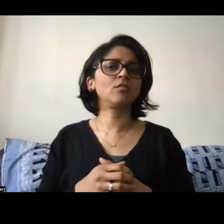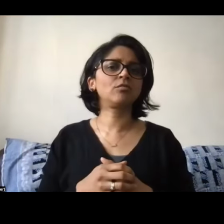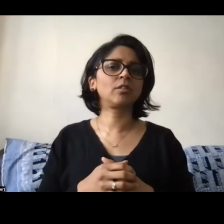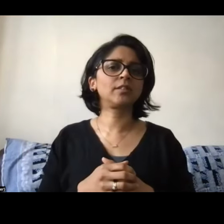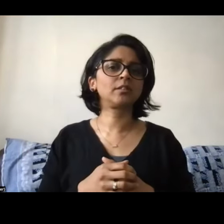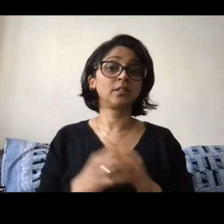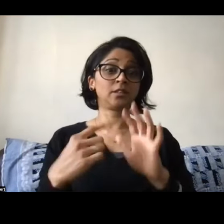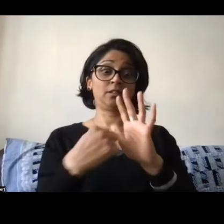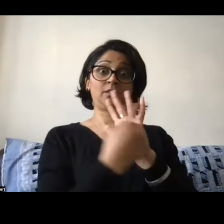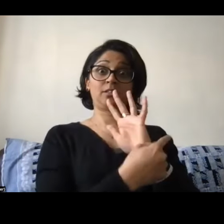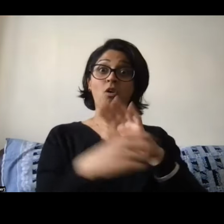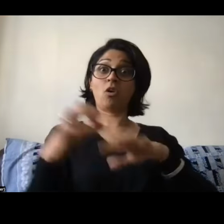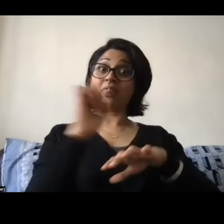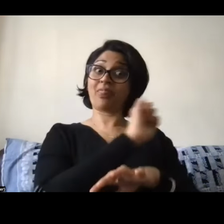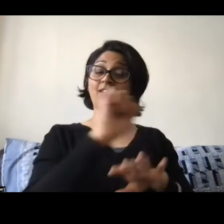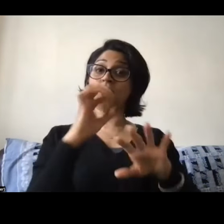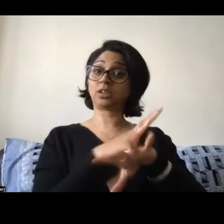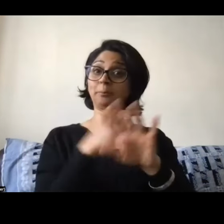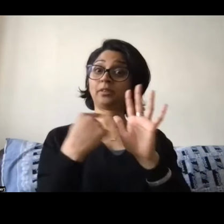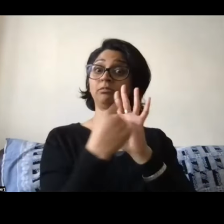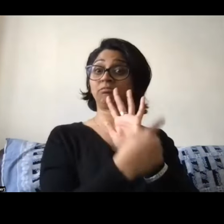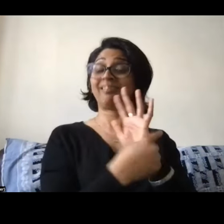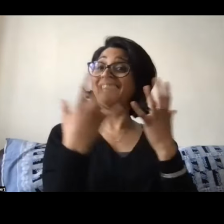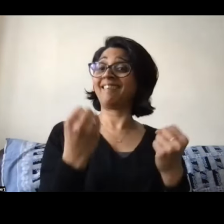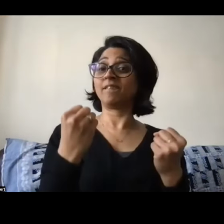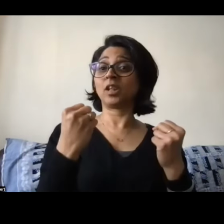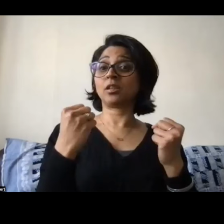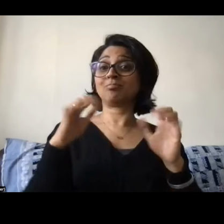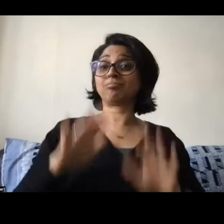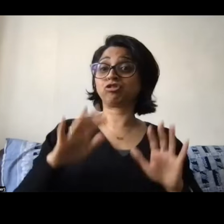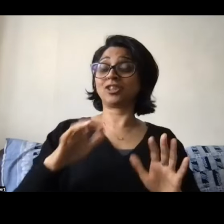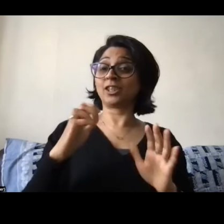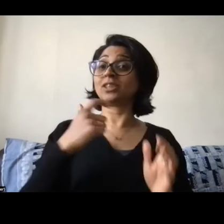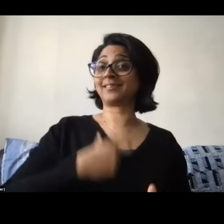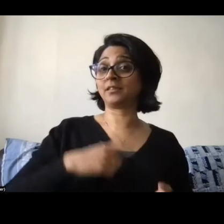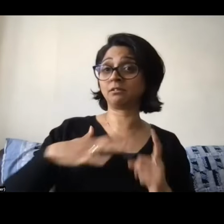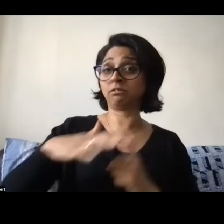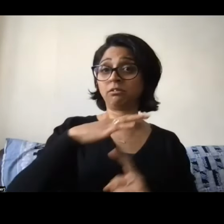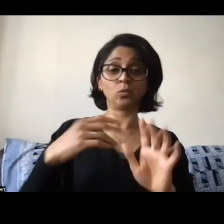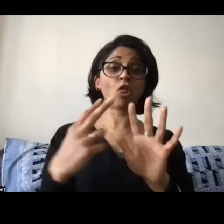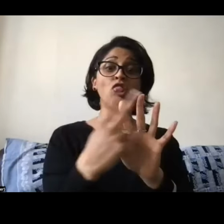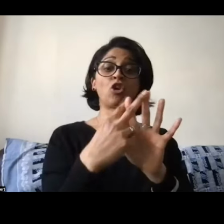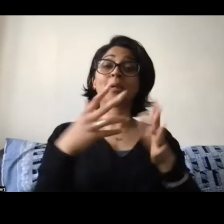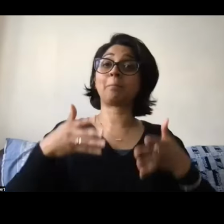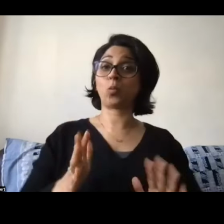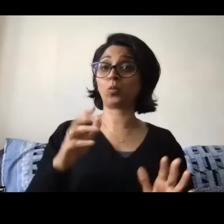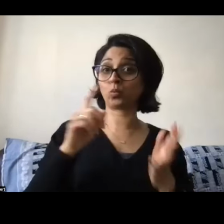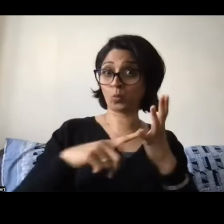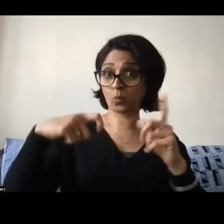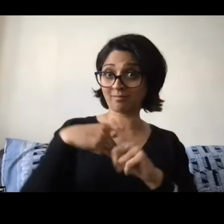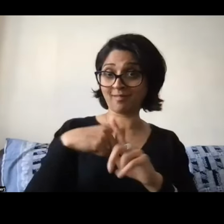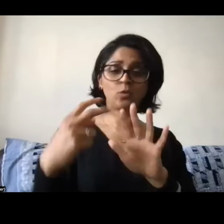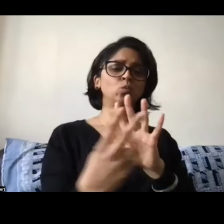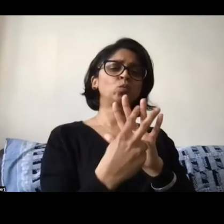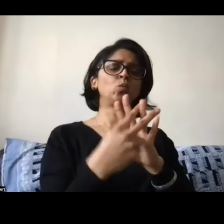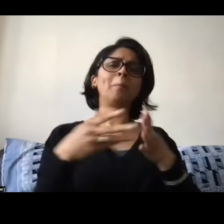they encountered and their experiences of that change. The husbands were all British citizens.